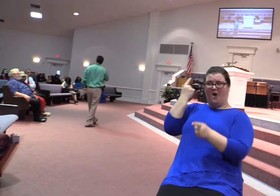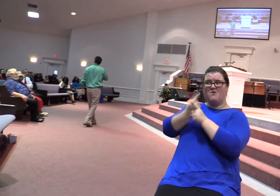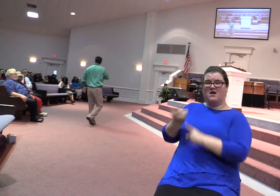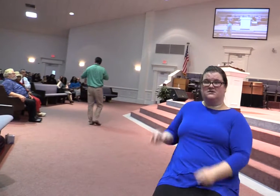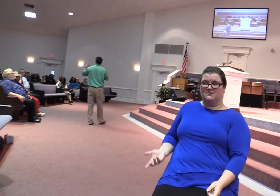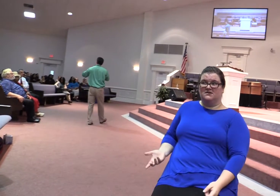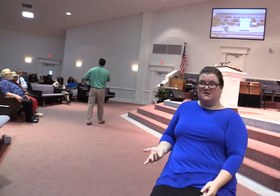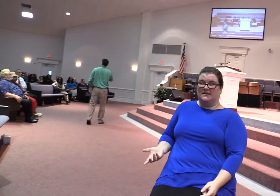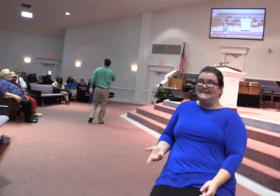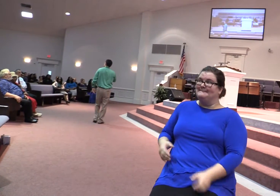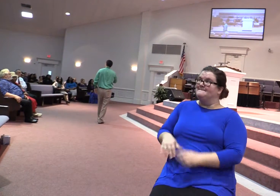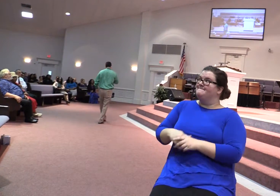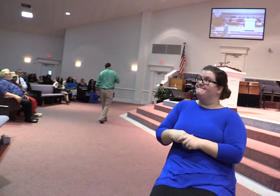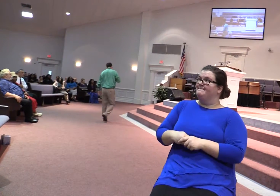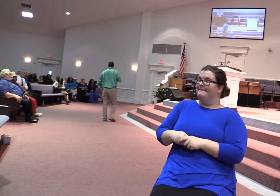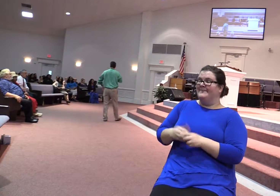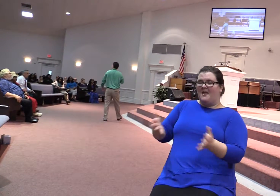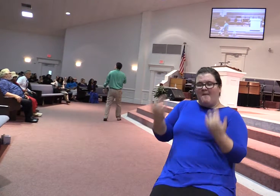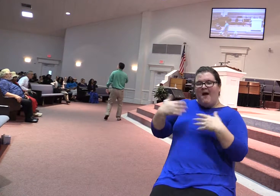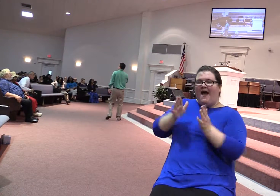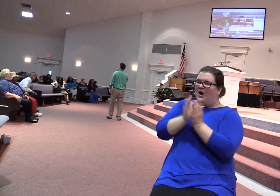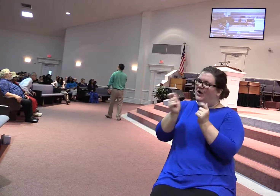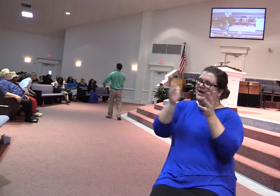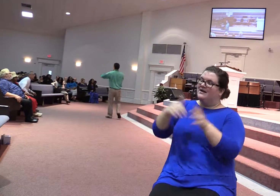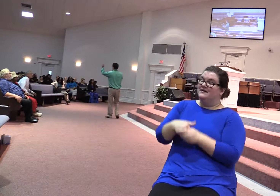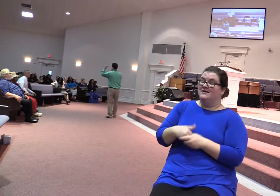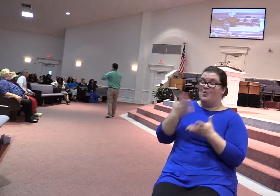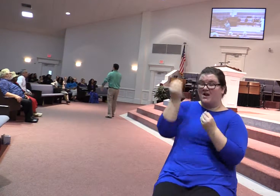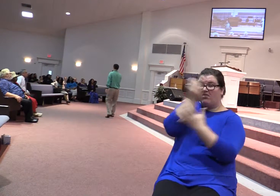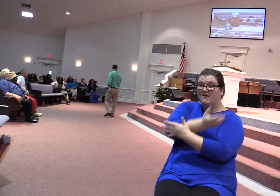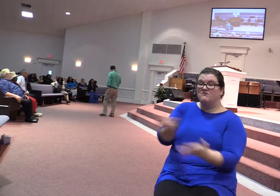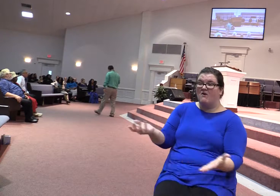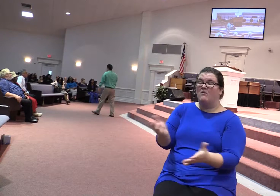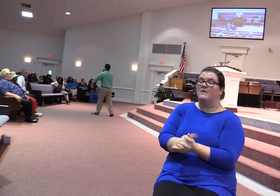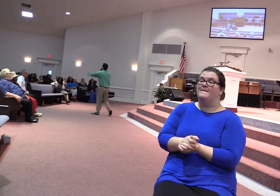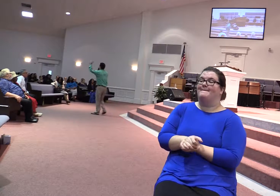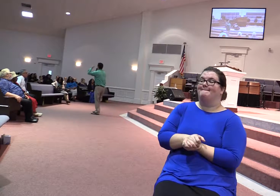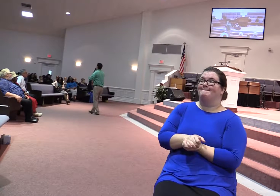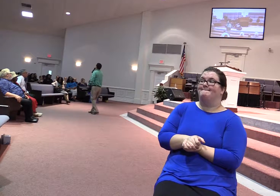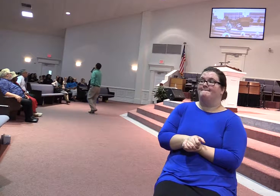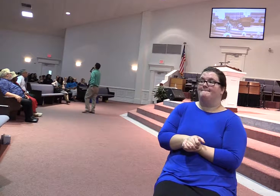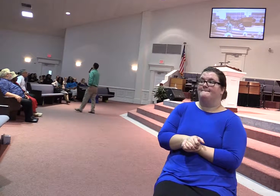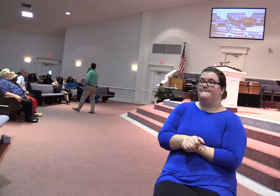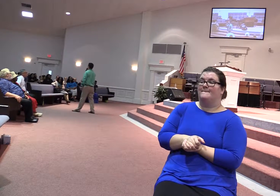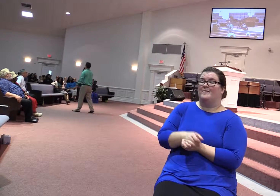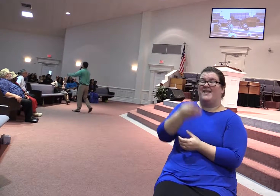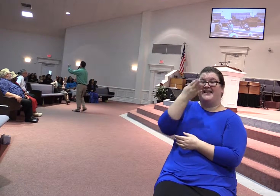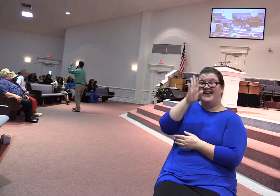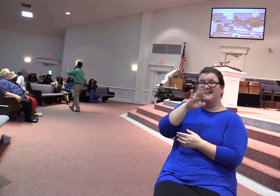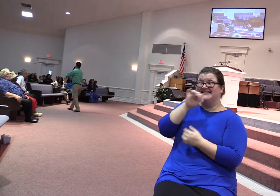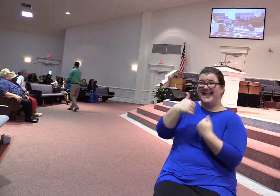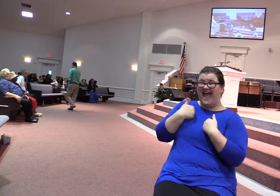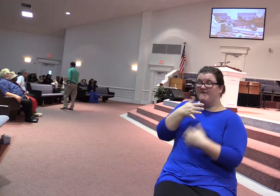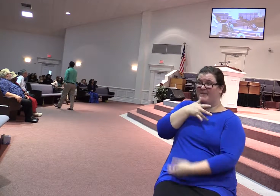Hallelujah. Come on. Hallelujah. Jesus. I'm here to tell you, Jesus, God didn't have a mother. We